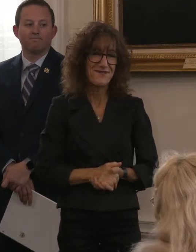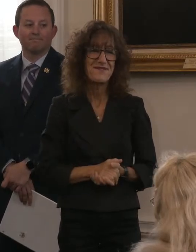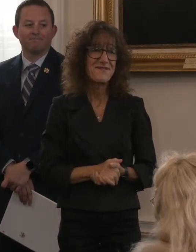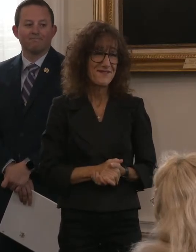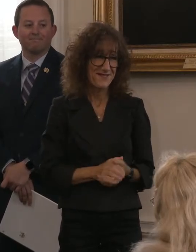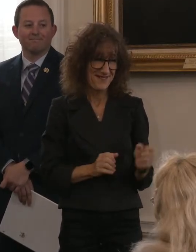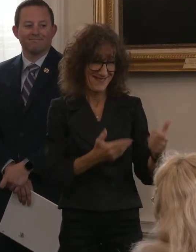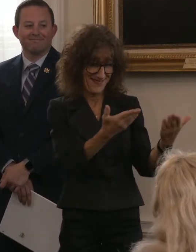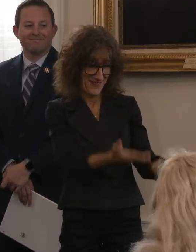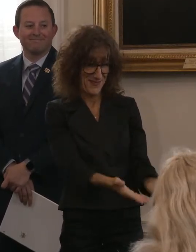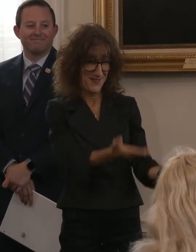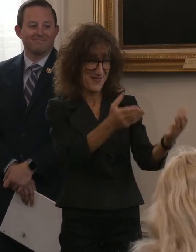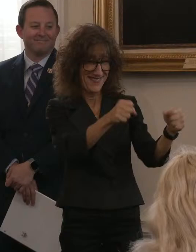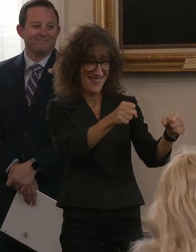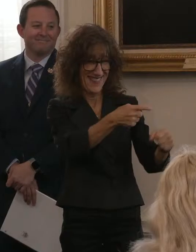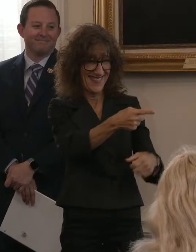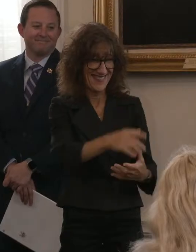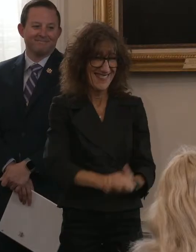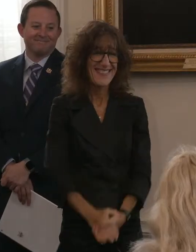Yes, you.